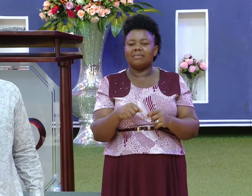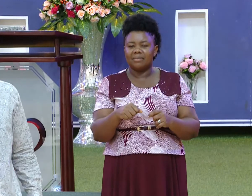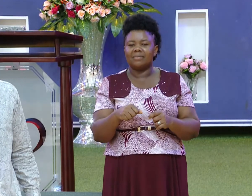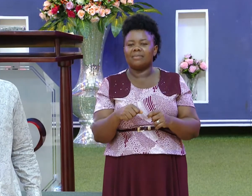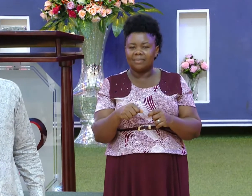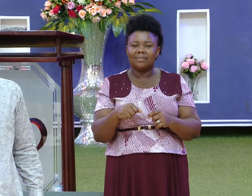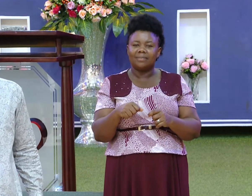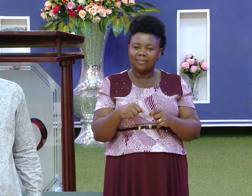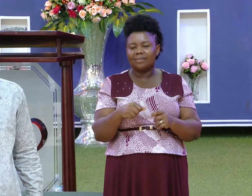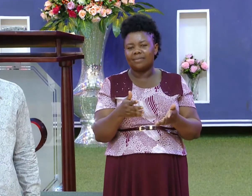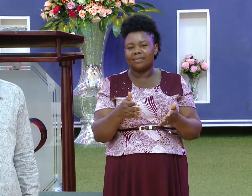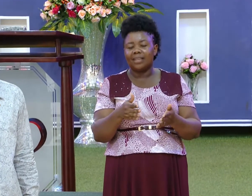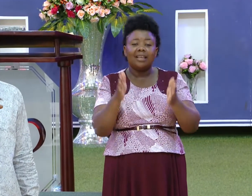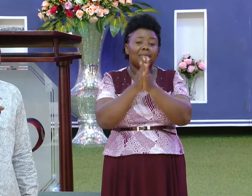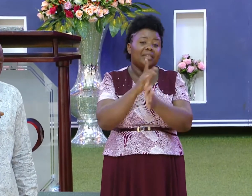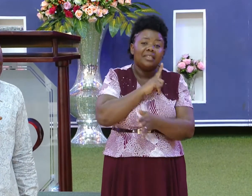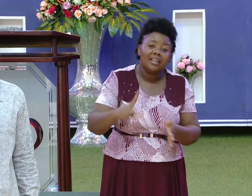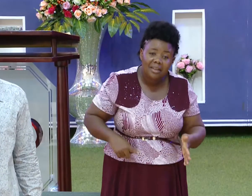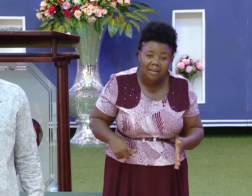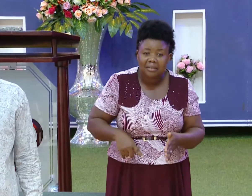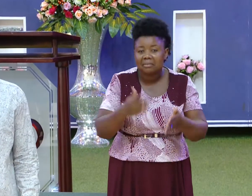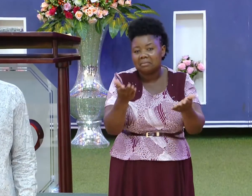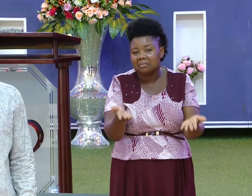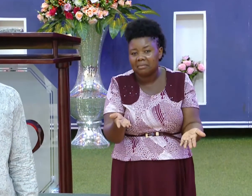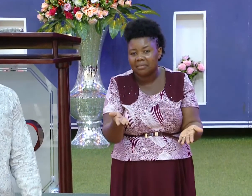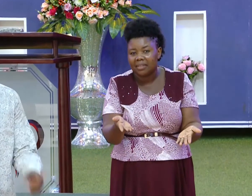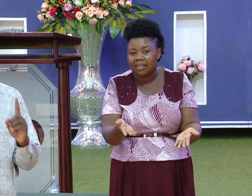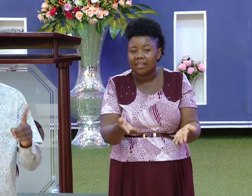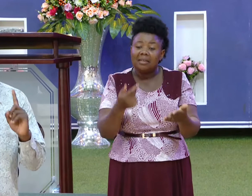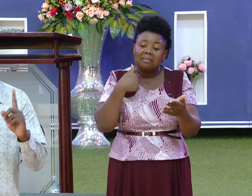You're shaking your head. Praise the Lord, brethren.